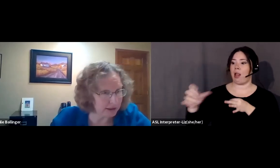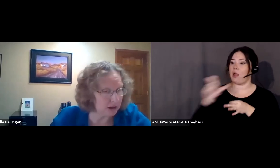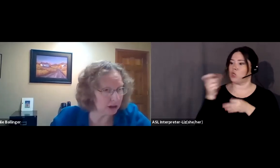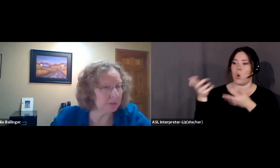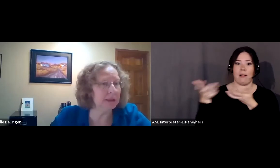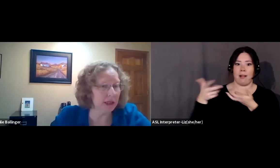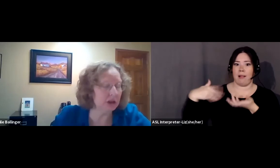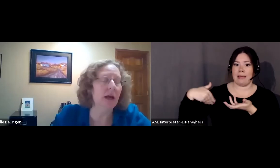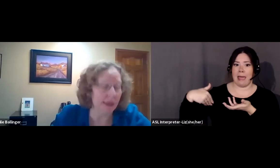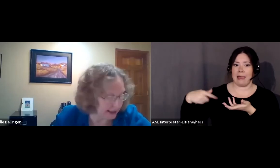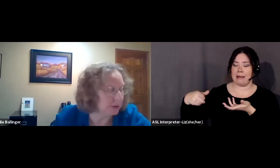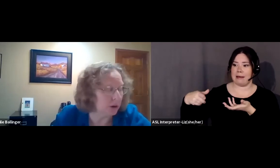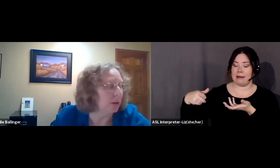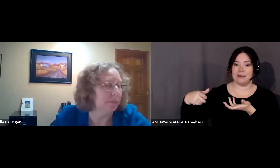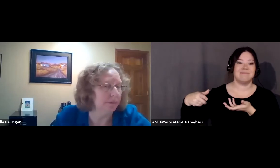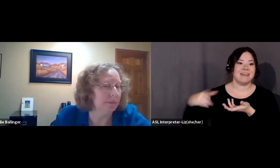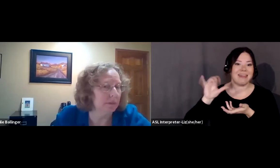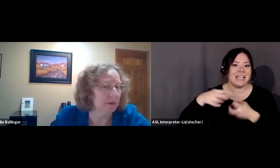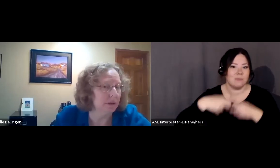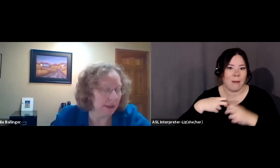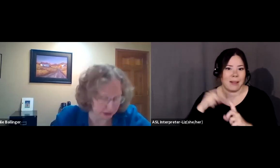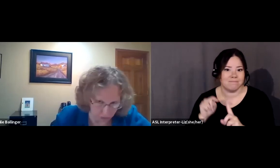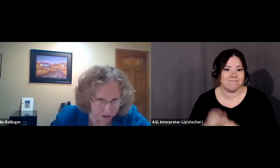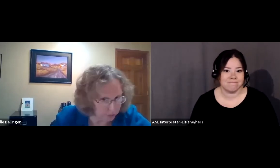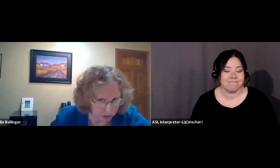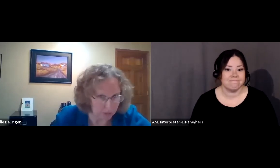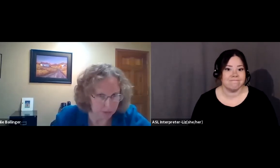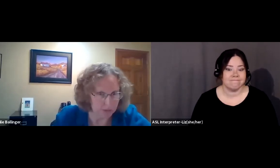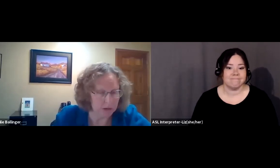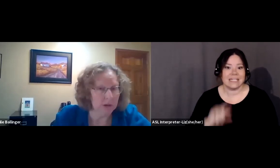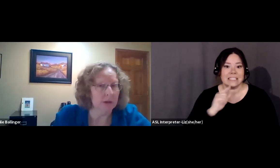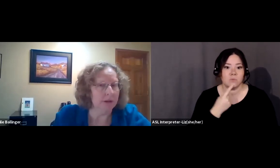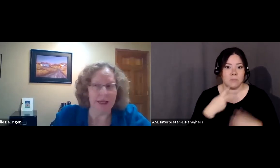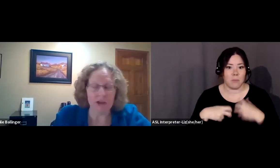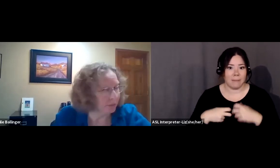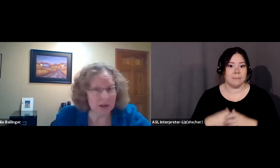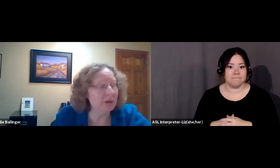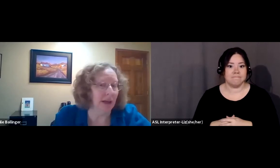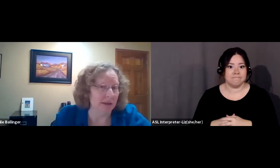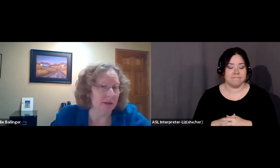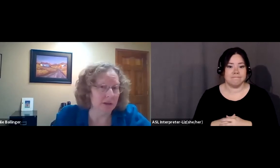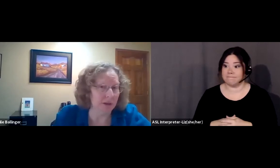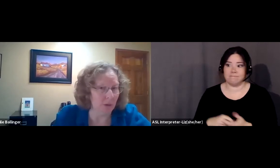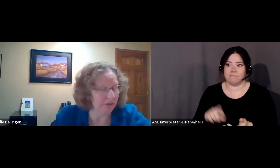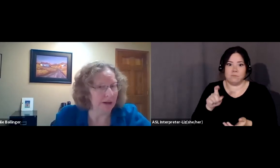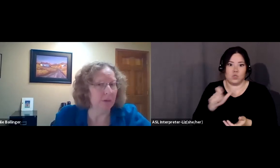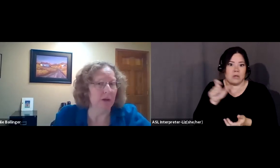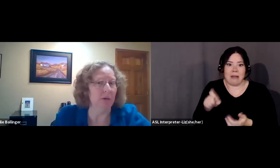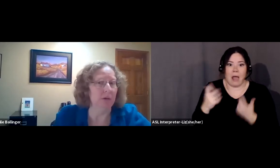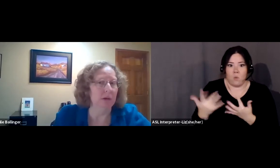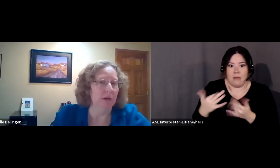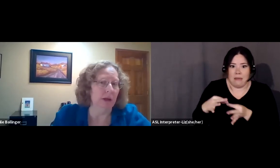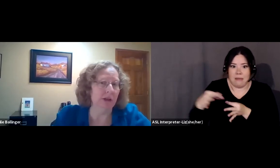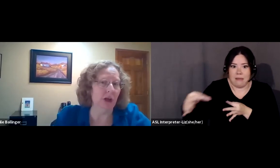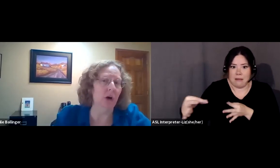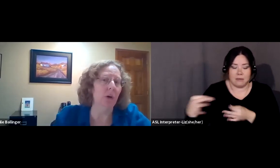after they get the documentation, that's a problem. That's a real problem. They shouldn't be doing that, to be quite frank with